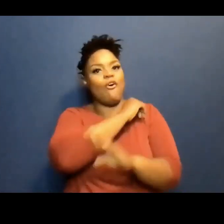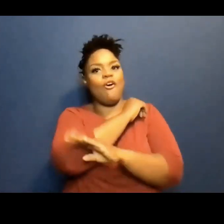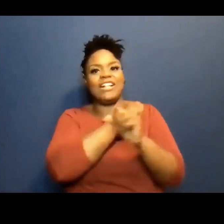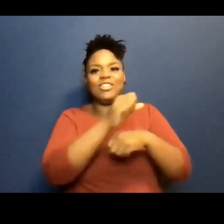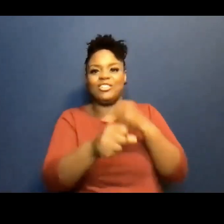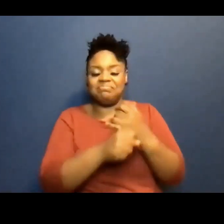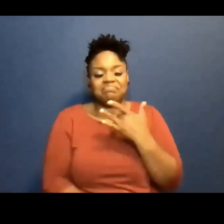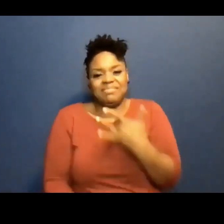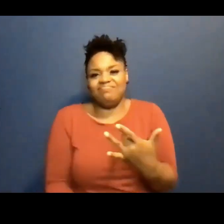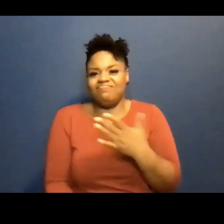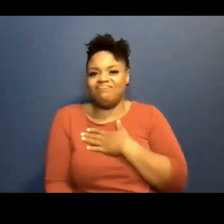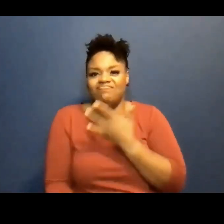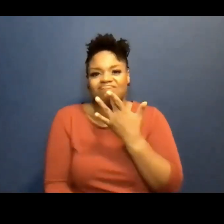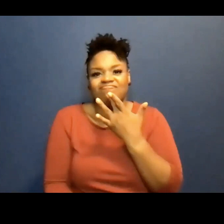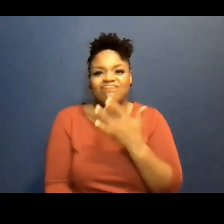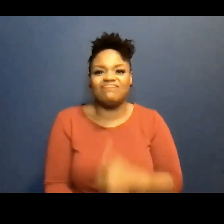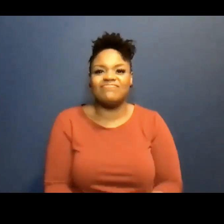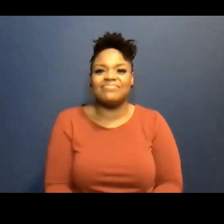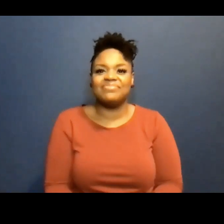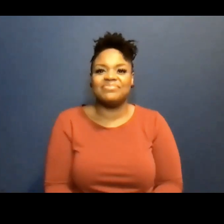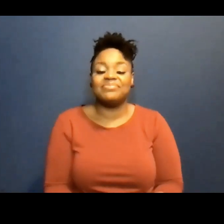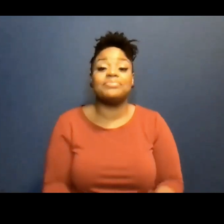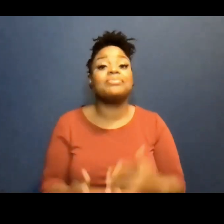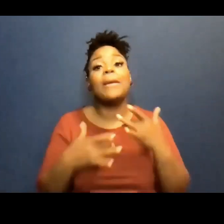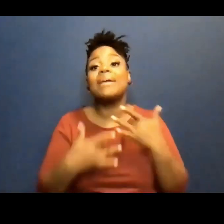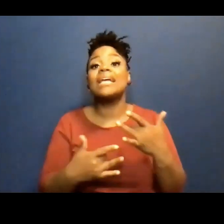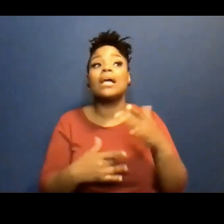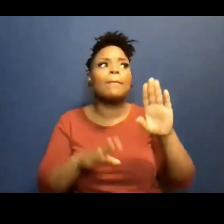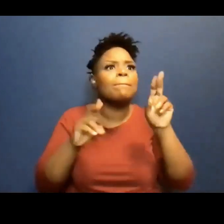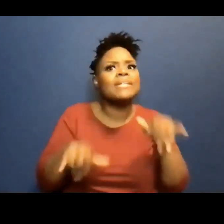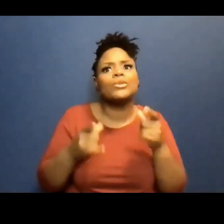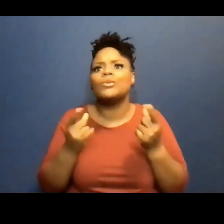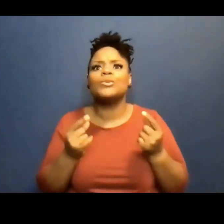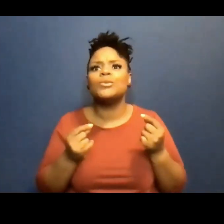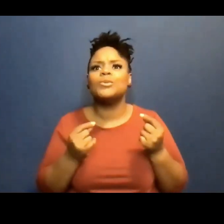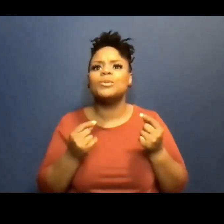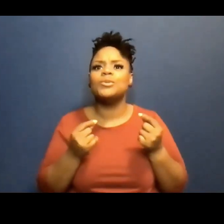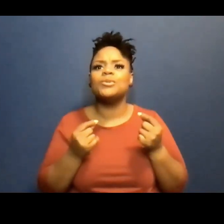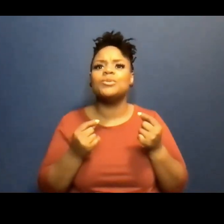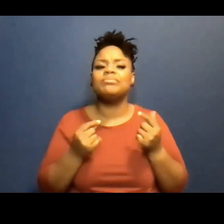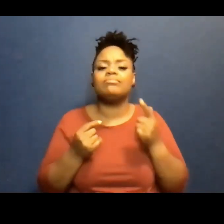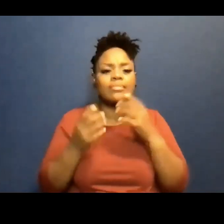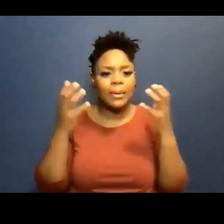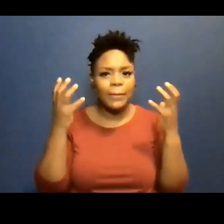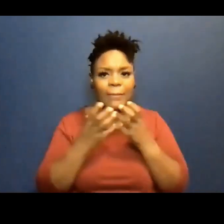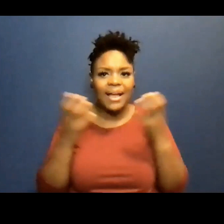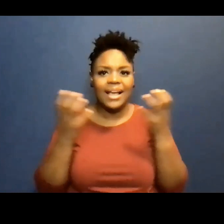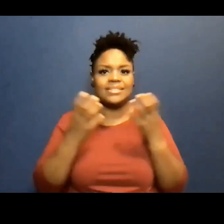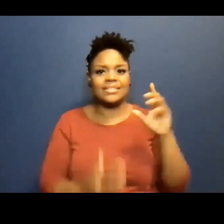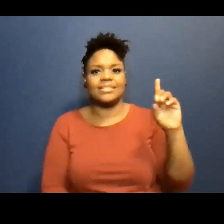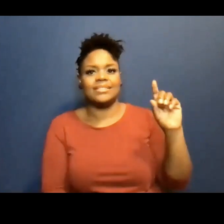an amazing time to see the Bay Area disability community gather together for